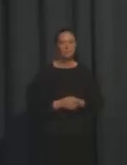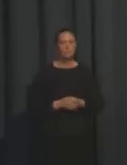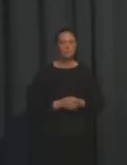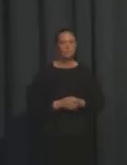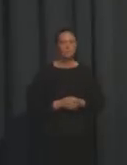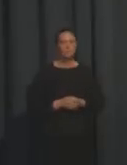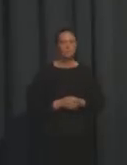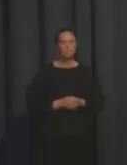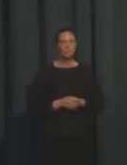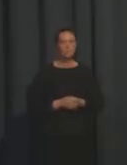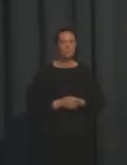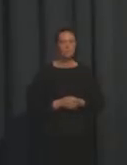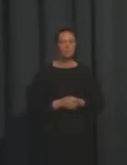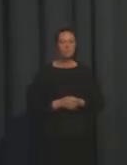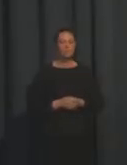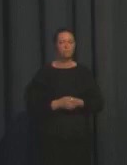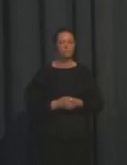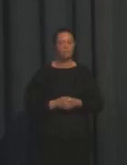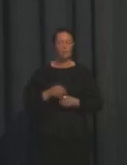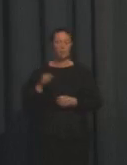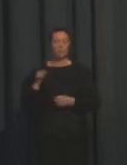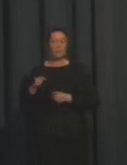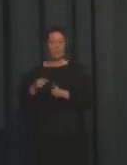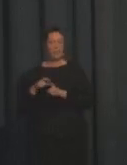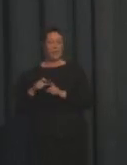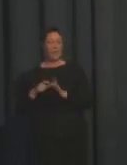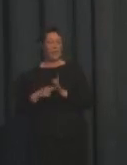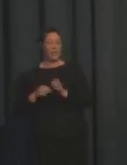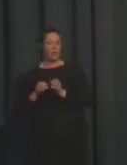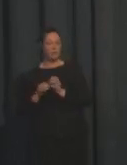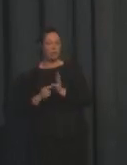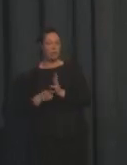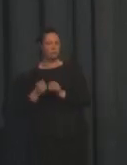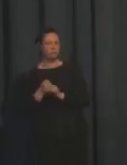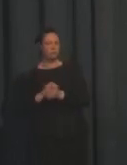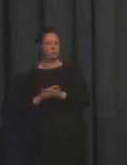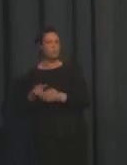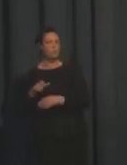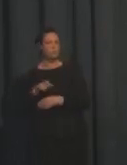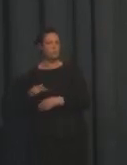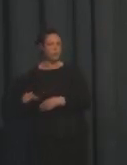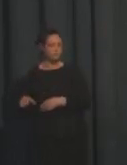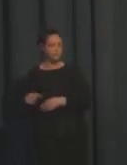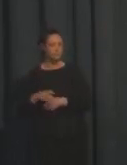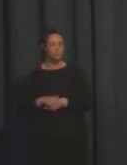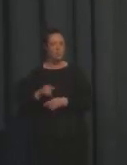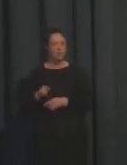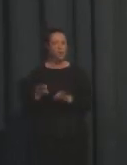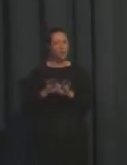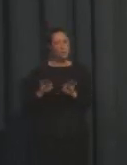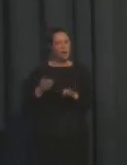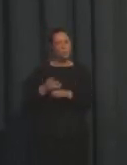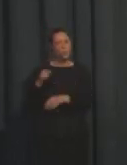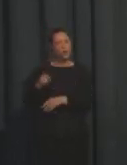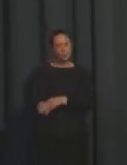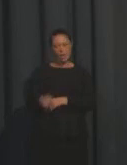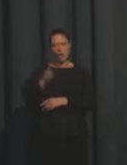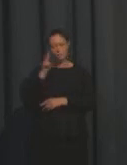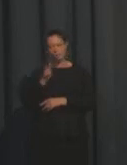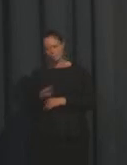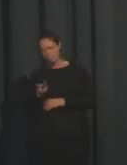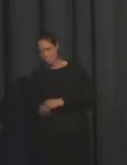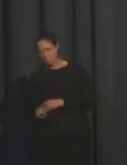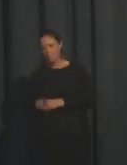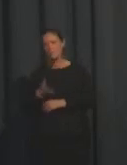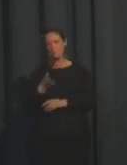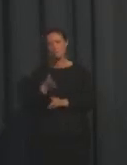So in terms of Edinburgh Street, we've looked at that pipework and recognised that there